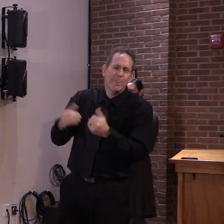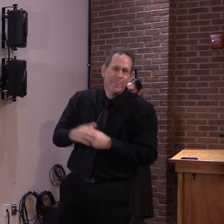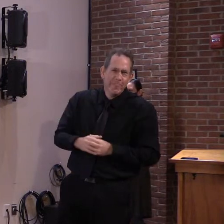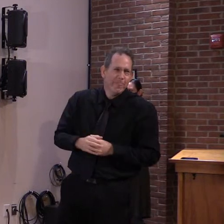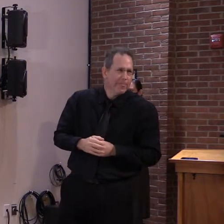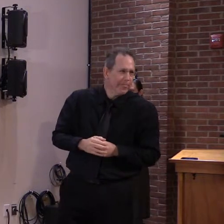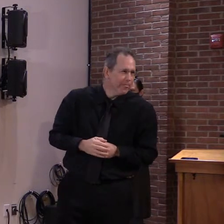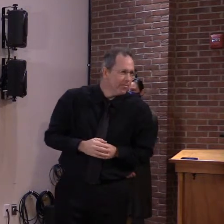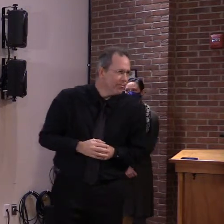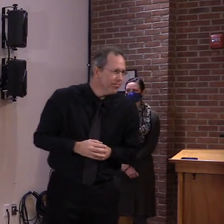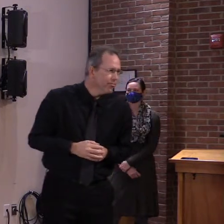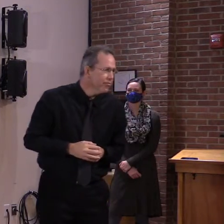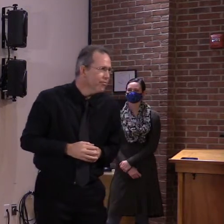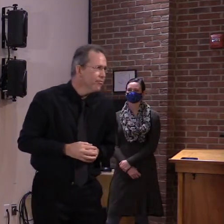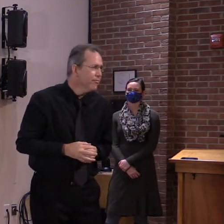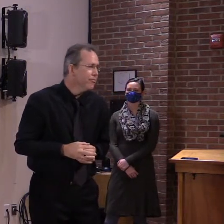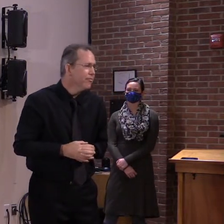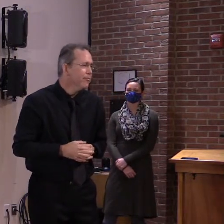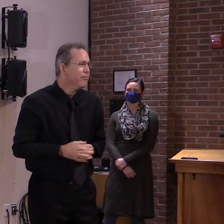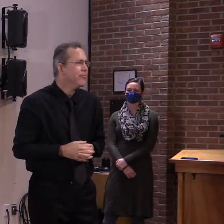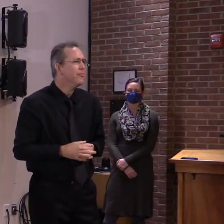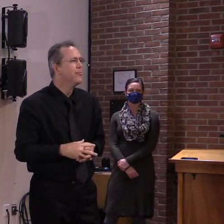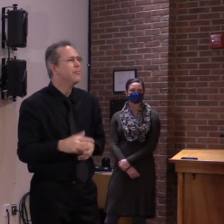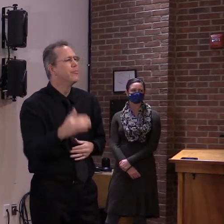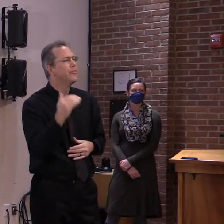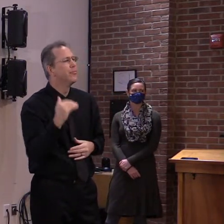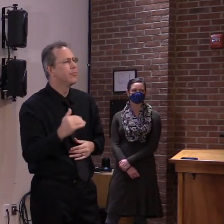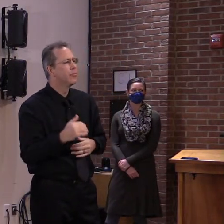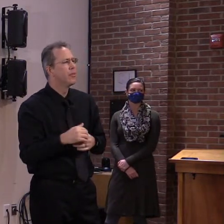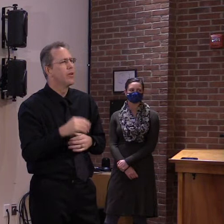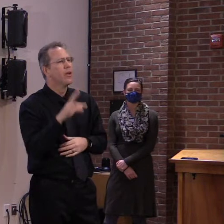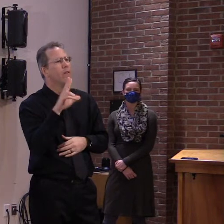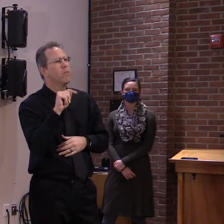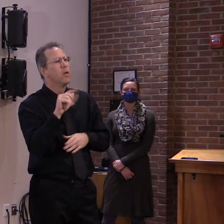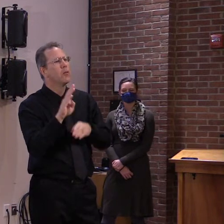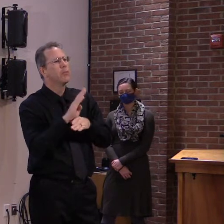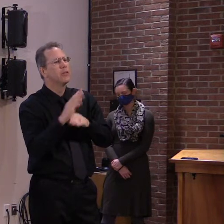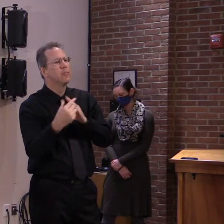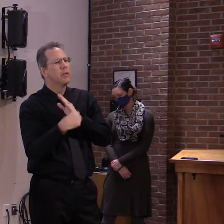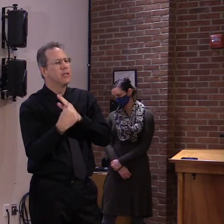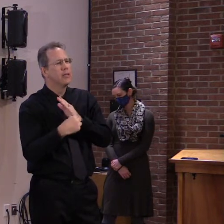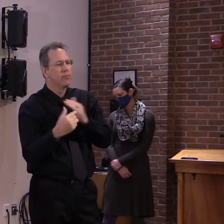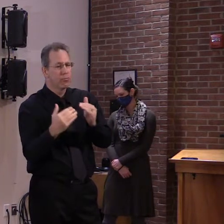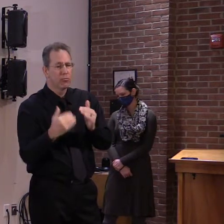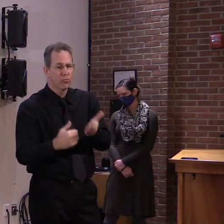All right, Tim, Vermont Business Magazine. Good morning, Governor.